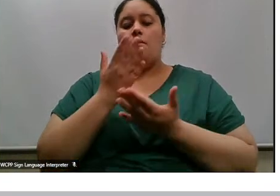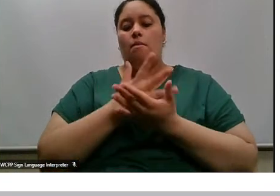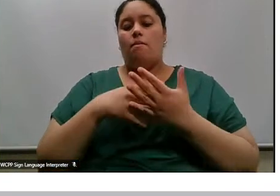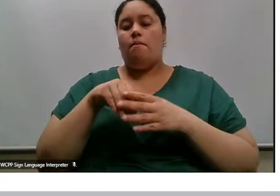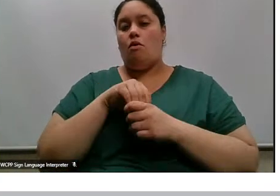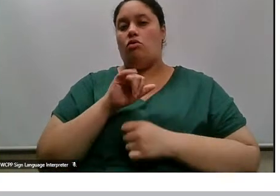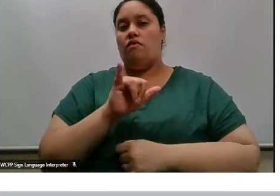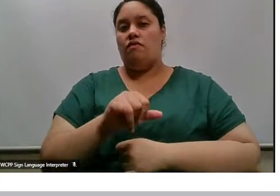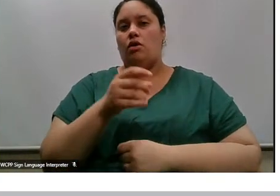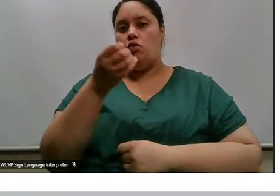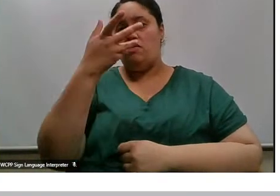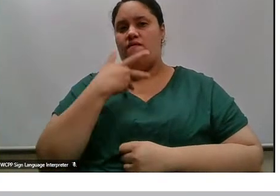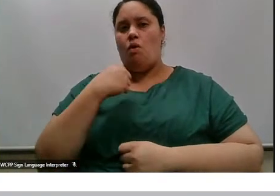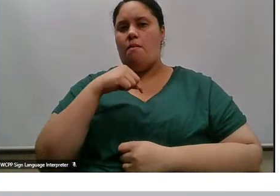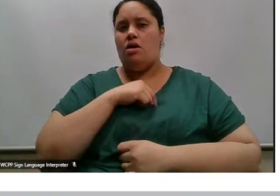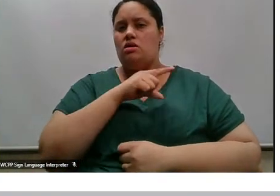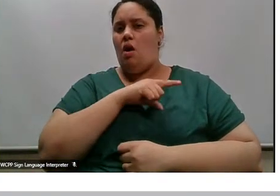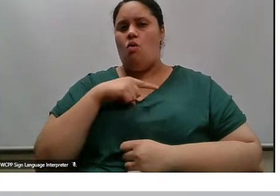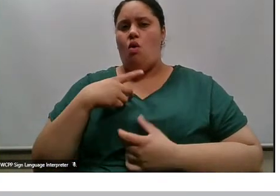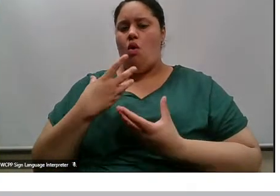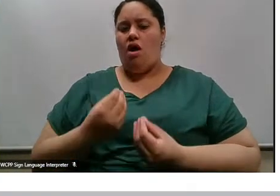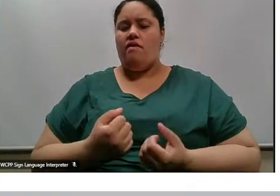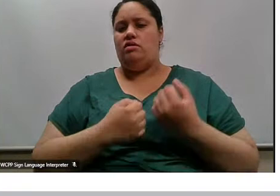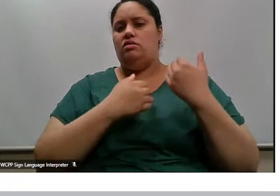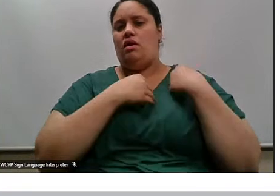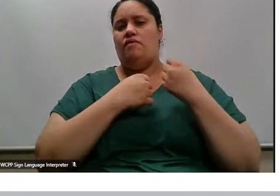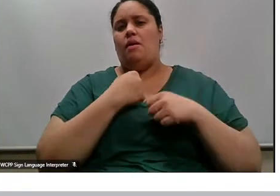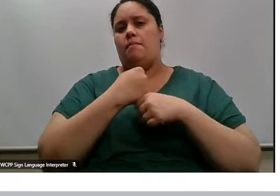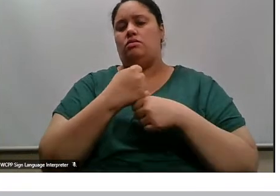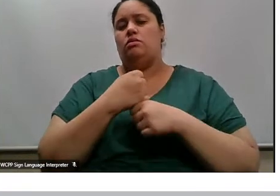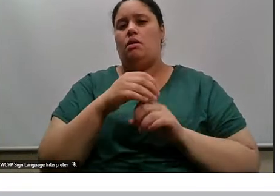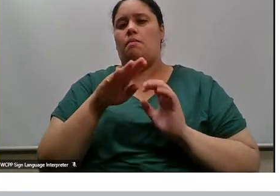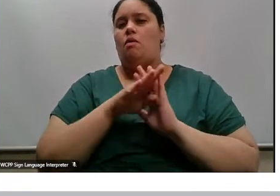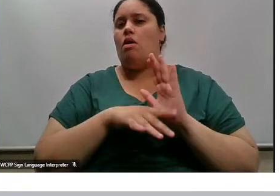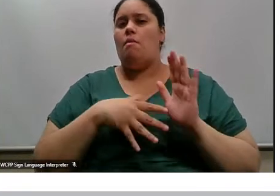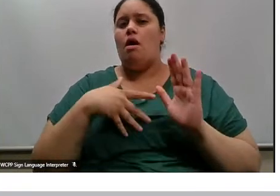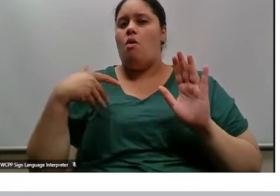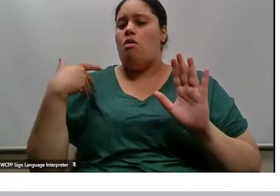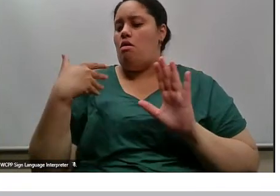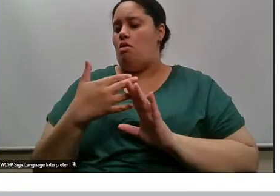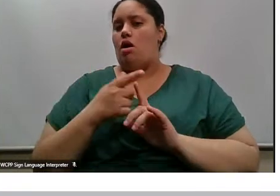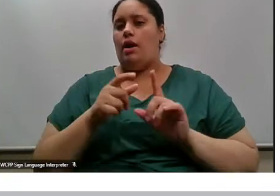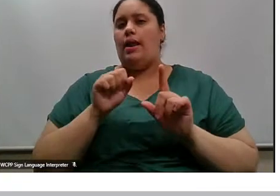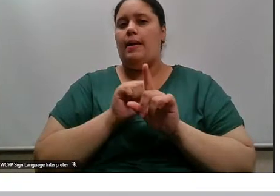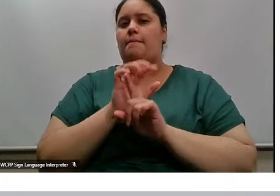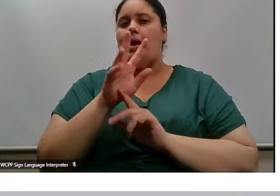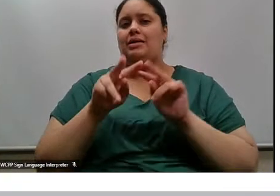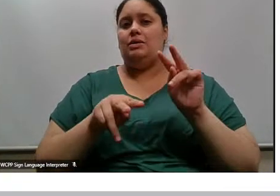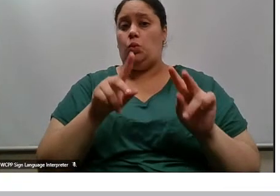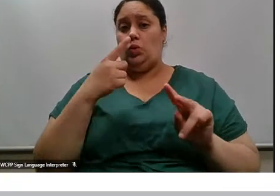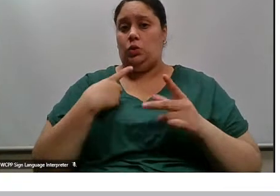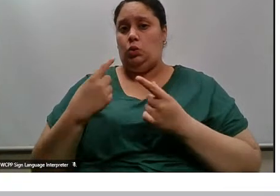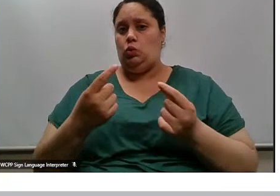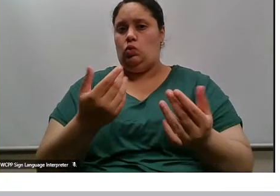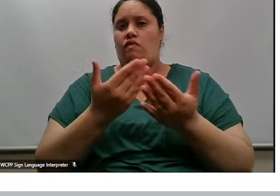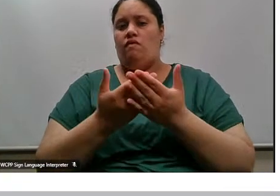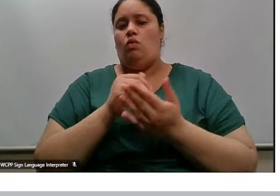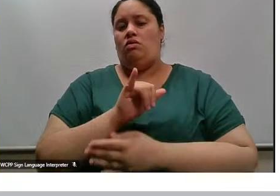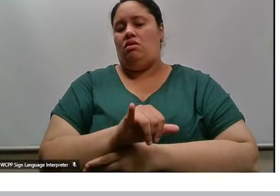long have you had this Safety Ambassadors Program, and any impact assessment that you have done on its